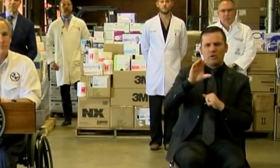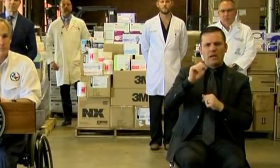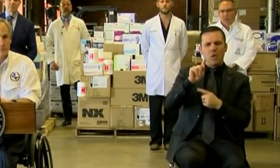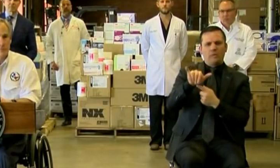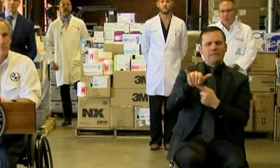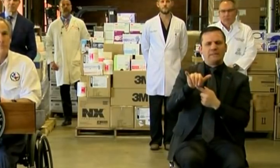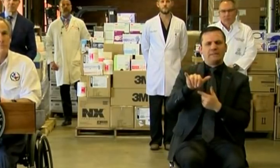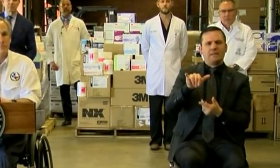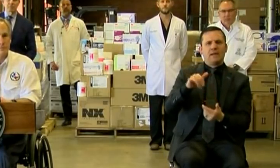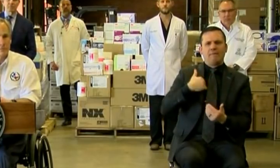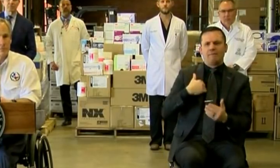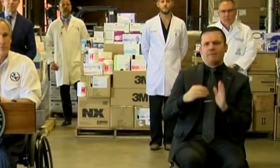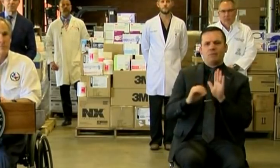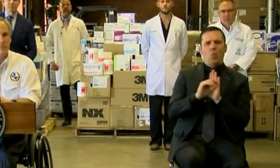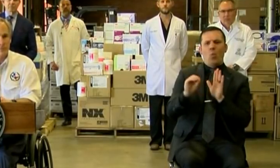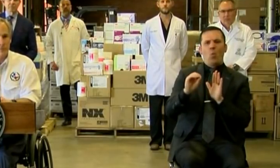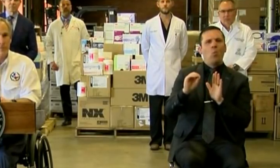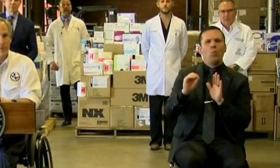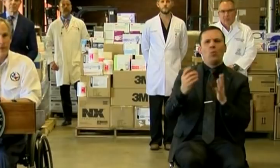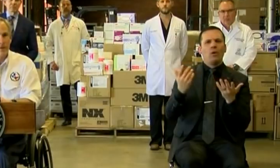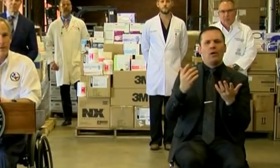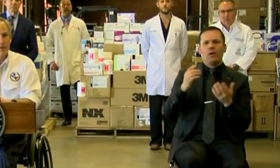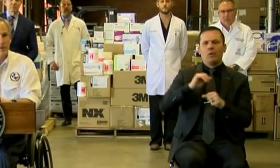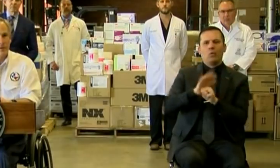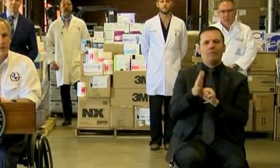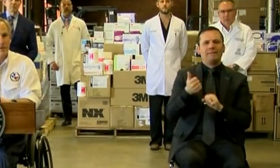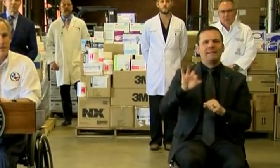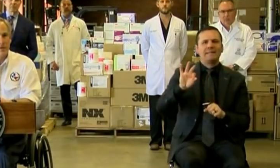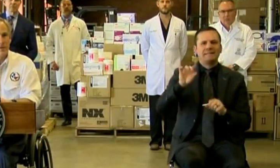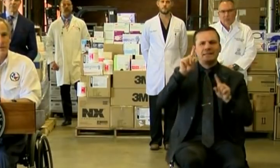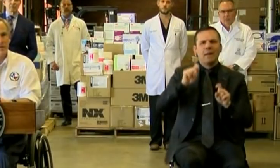zero, positive COVID-19 tests.